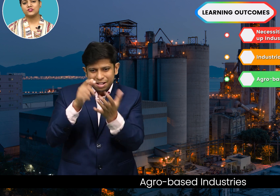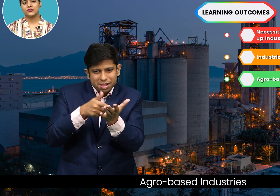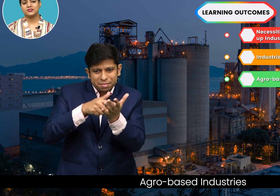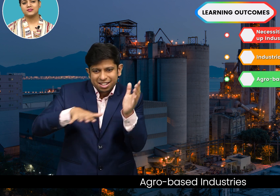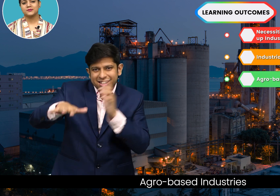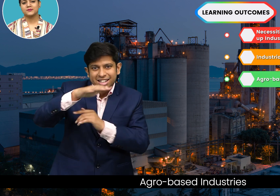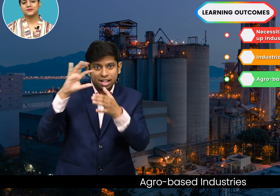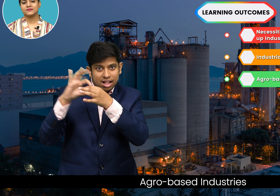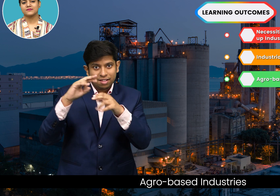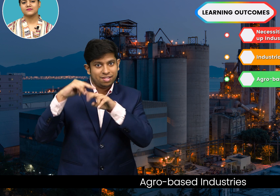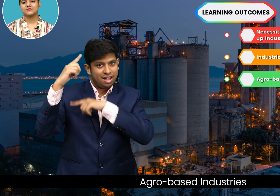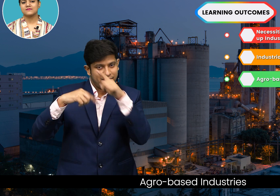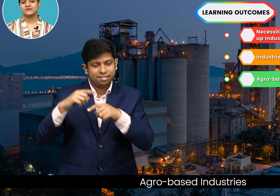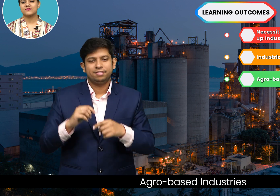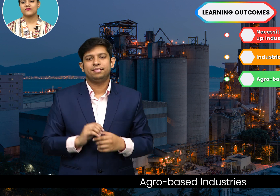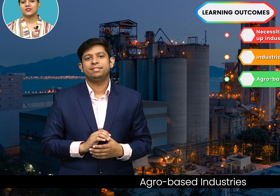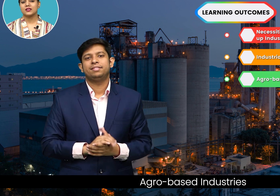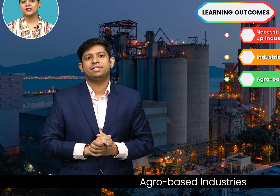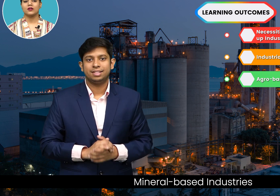Agro-based industries.